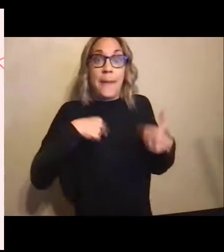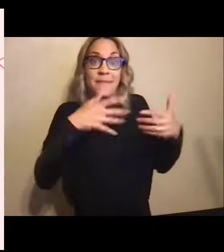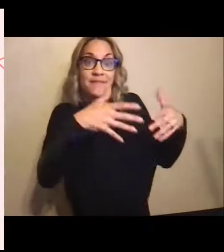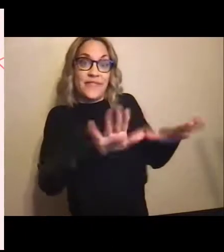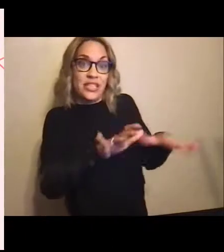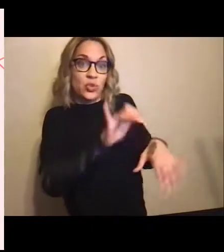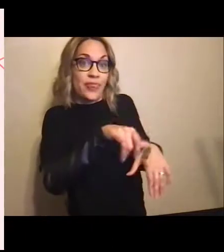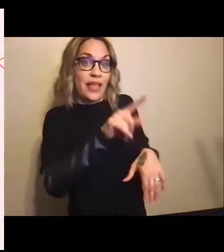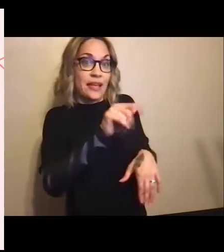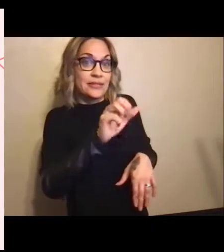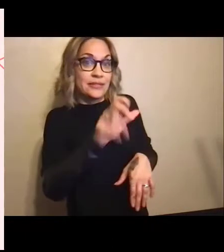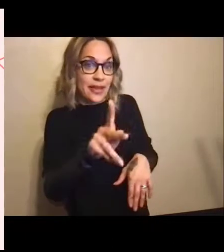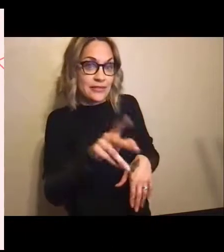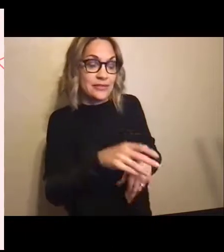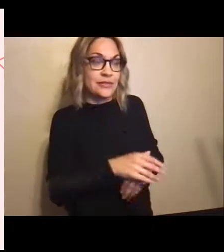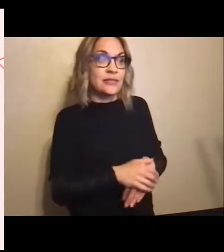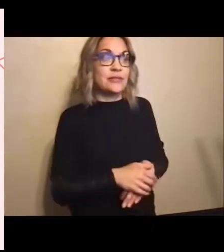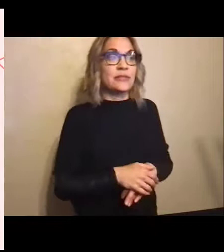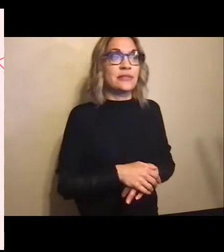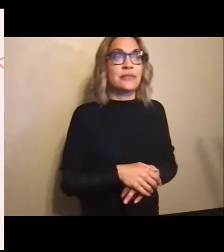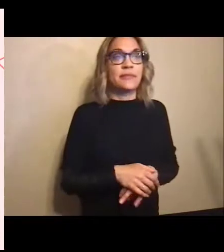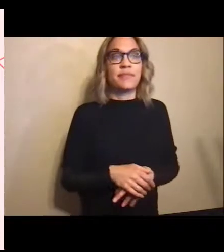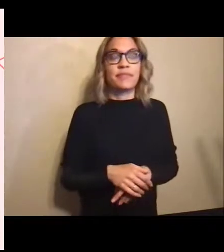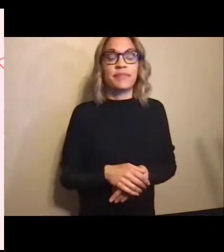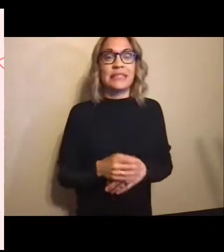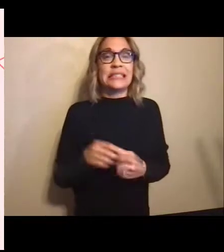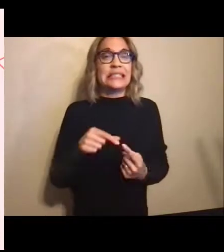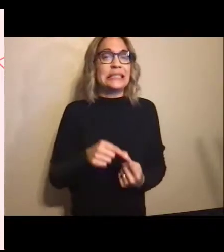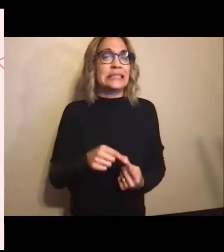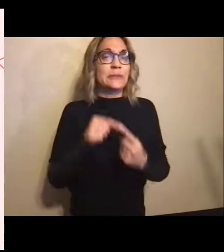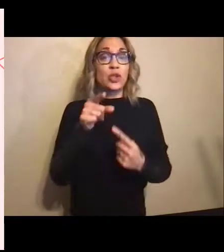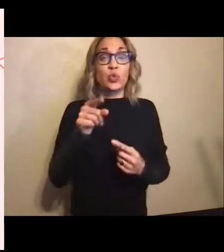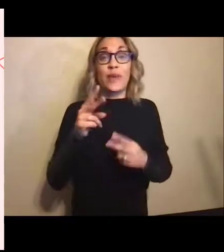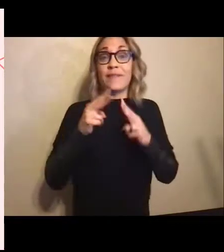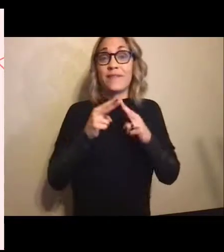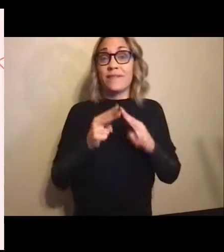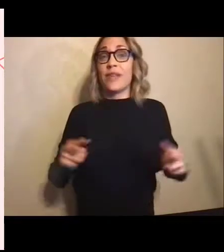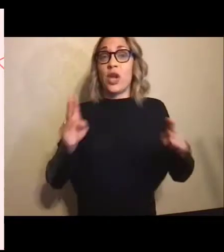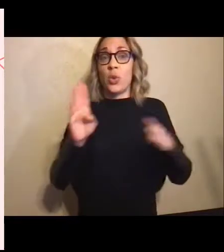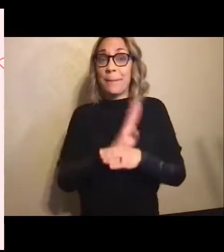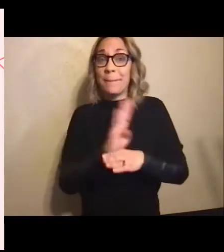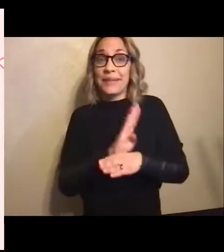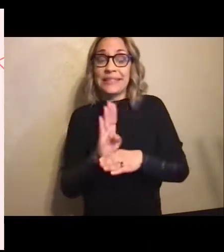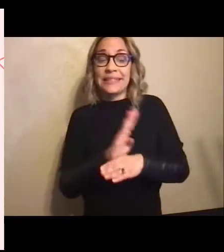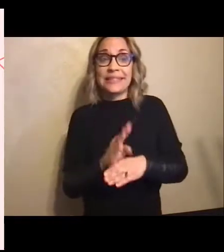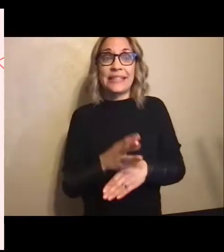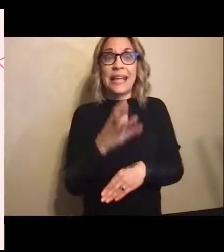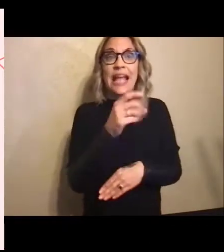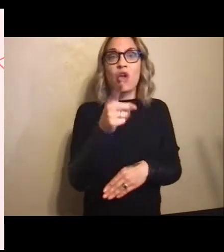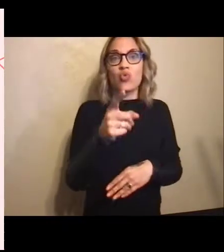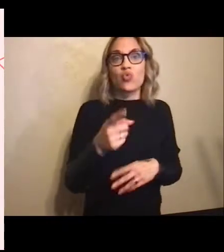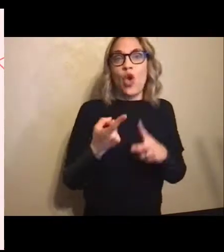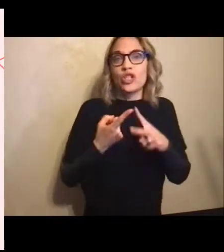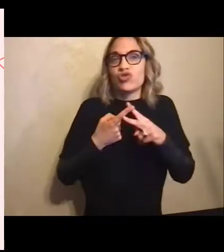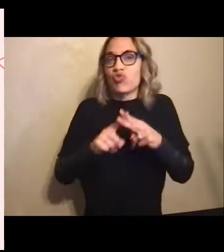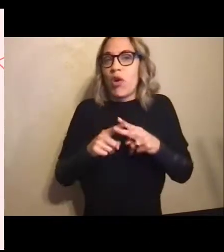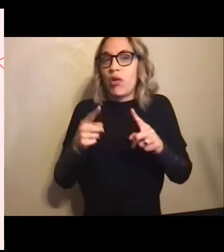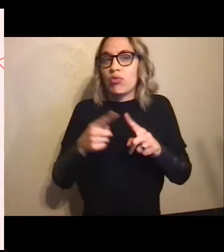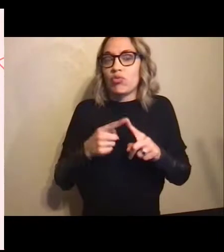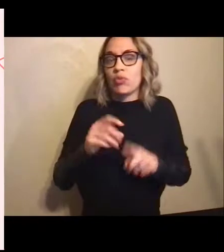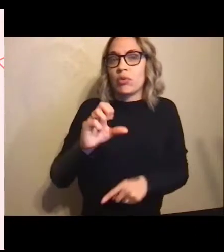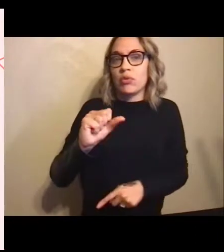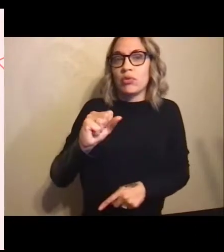So sometimes we think once we're done with a task, or we think we're done with a task, especially if we're